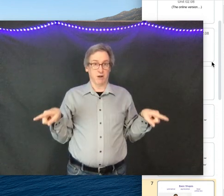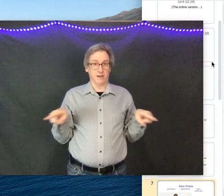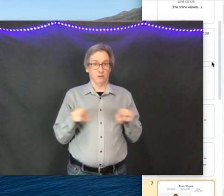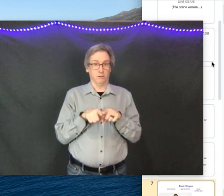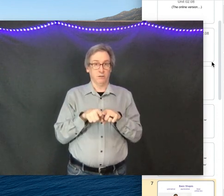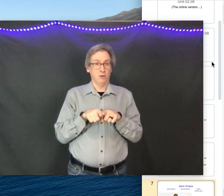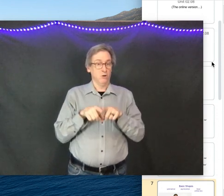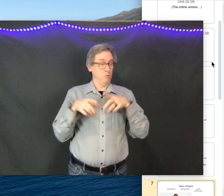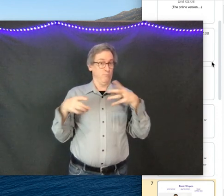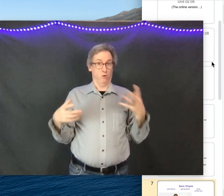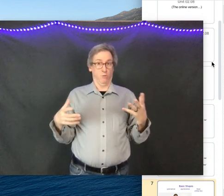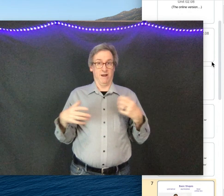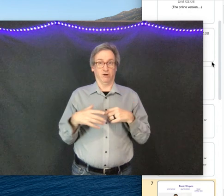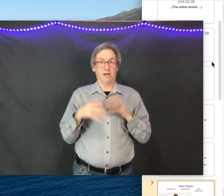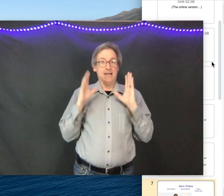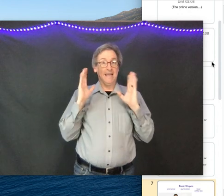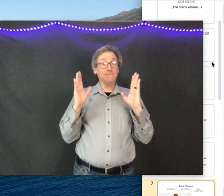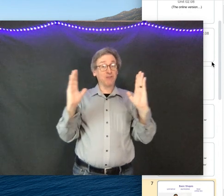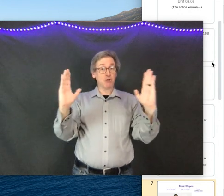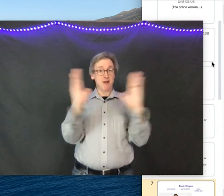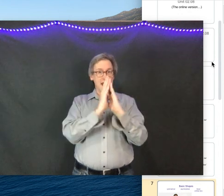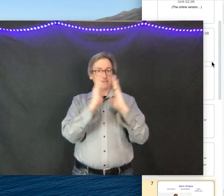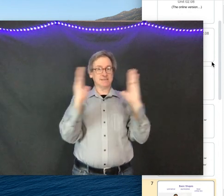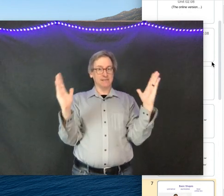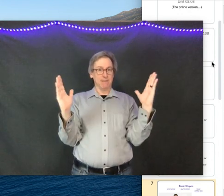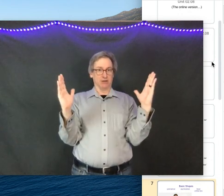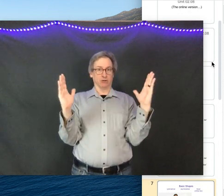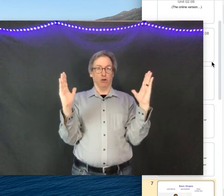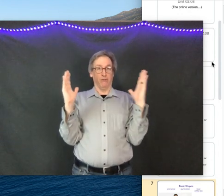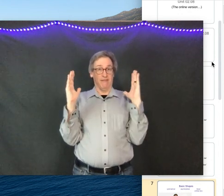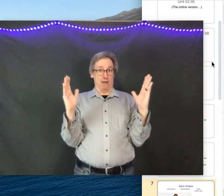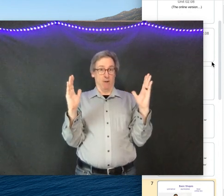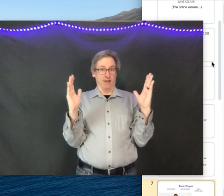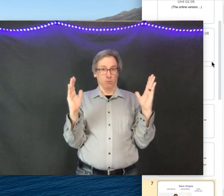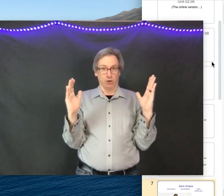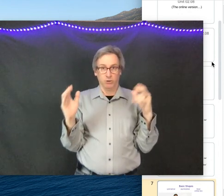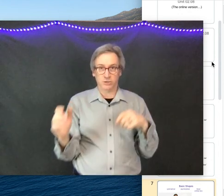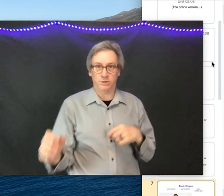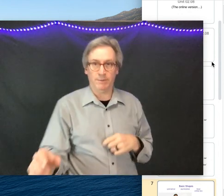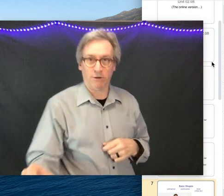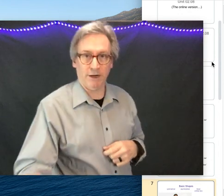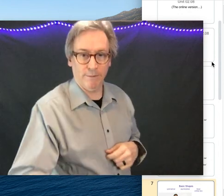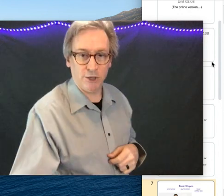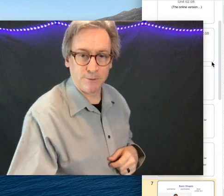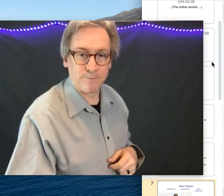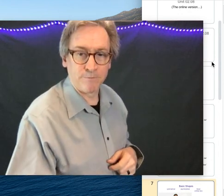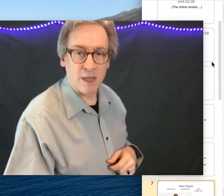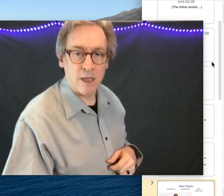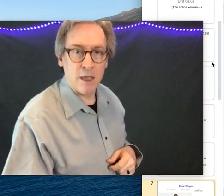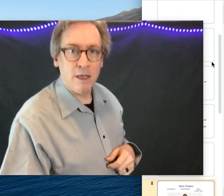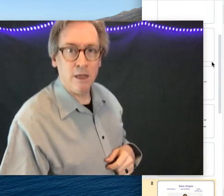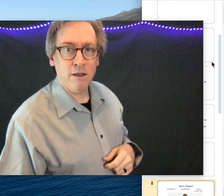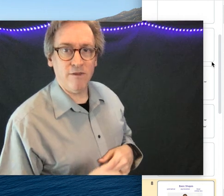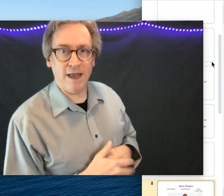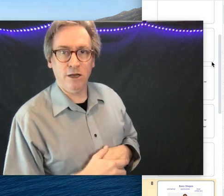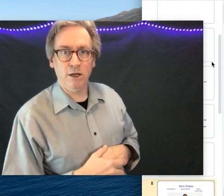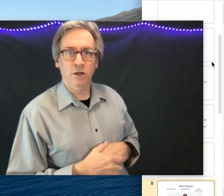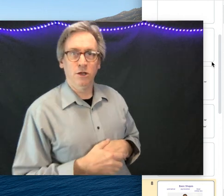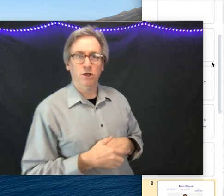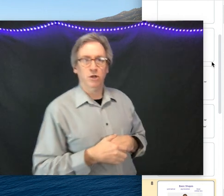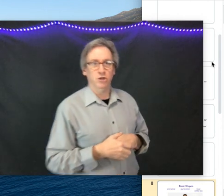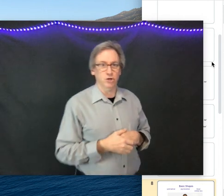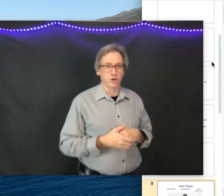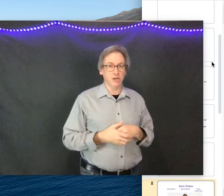could be a triangle or whatever. If they're not symmetrical that way, where you can do the mirror image,